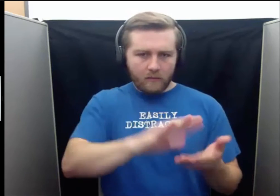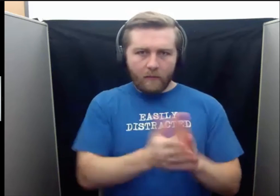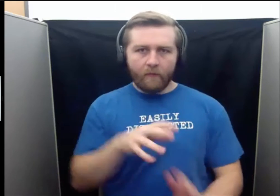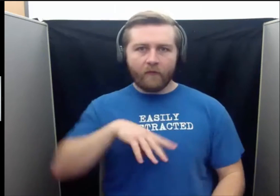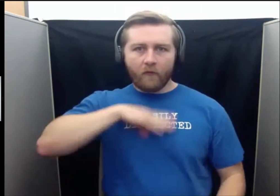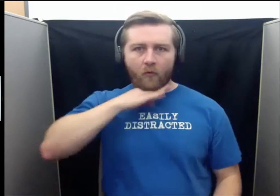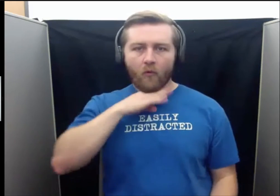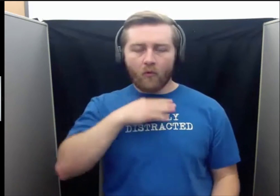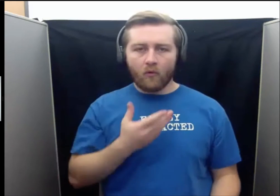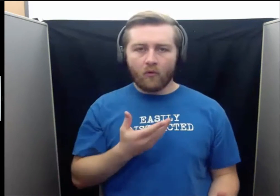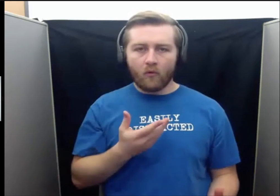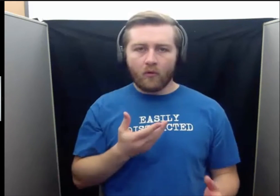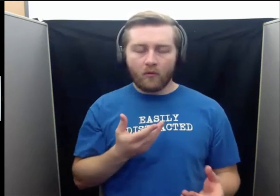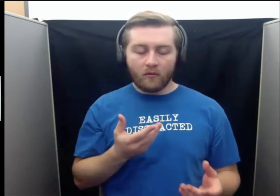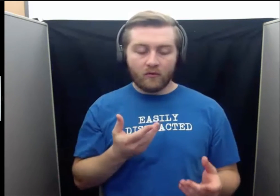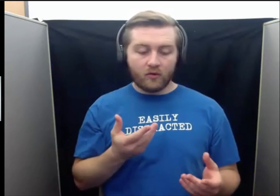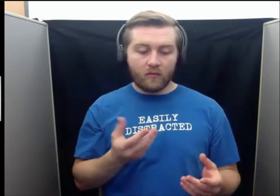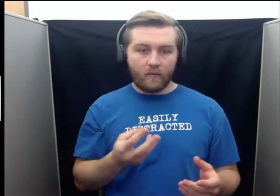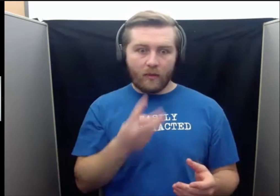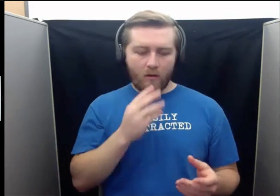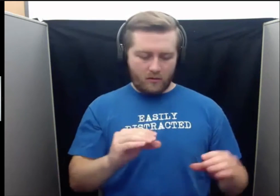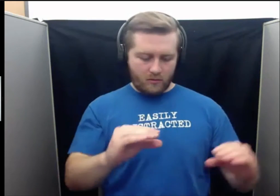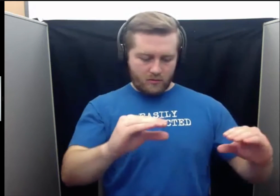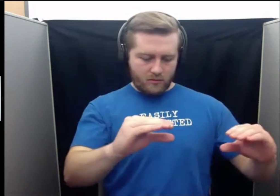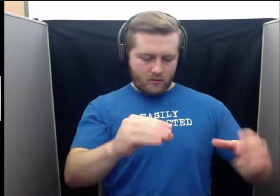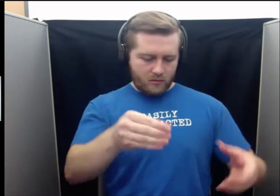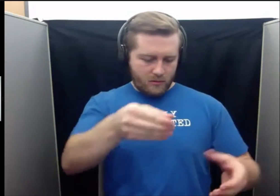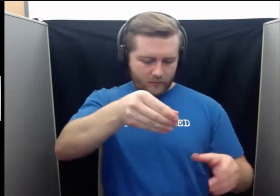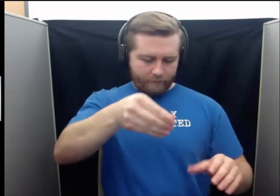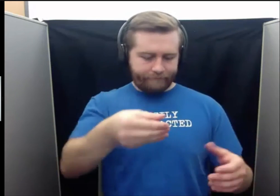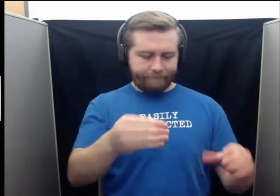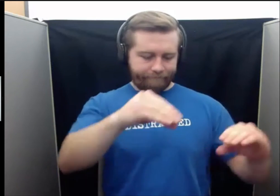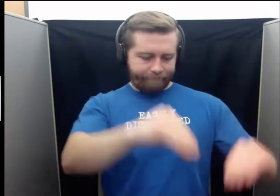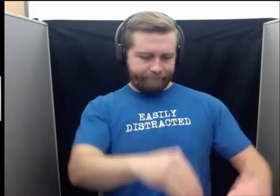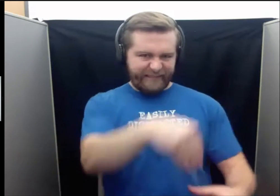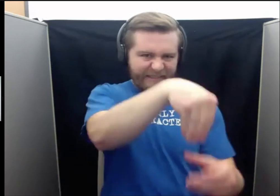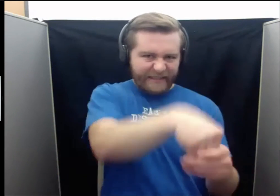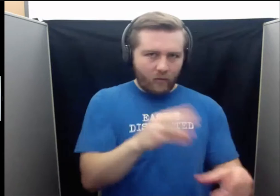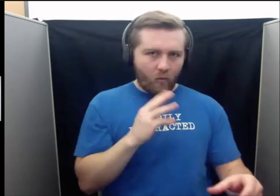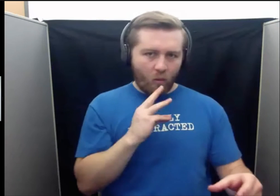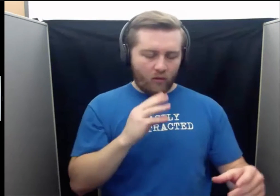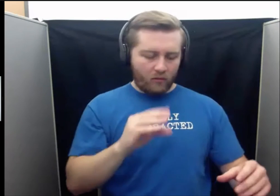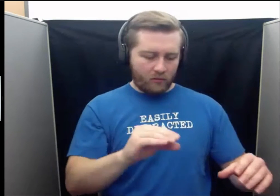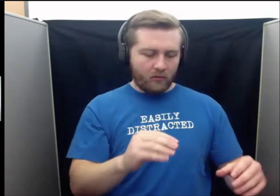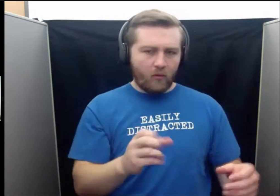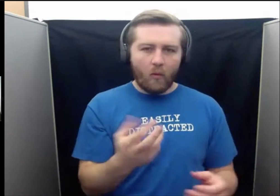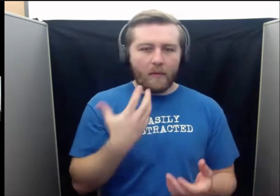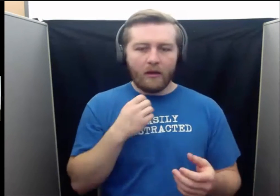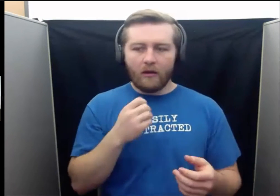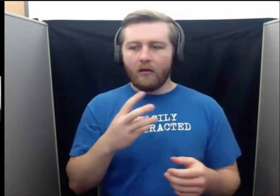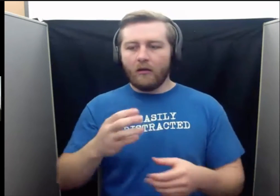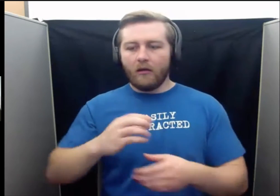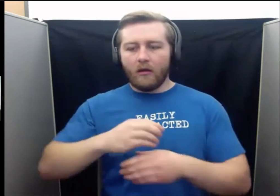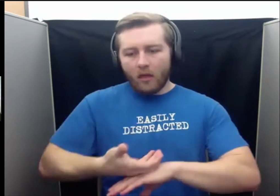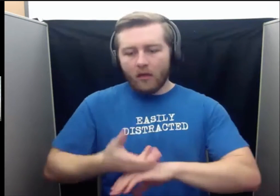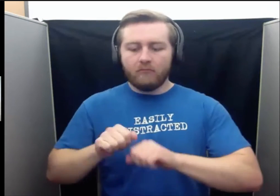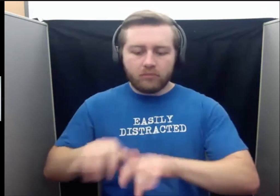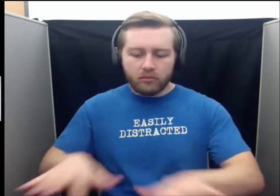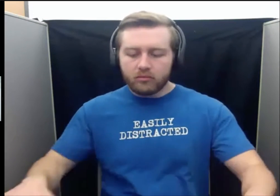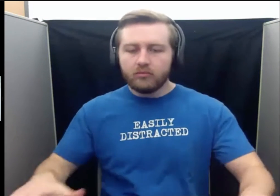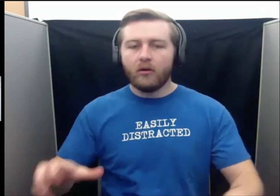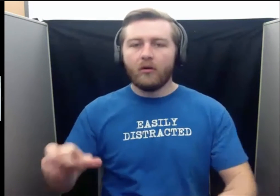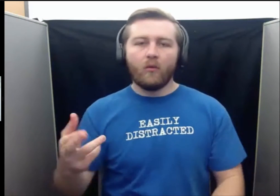Okay. Submerge it to a point where if I tried to mop up a spill or something with this, that it wouldn't